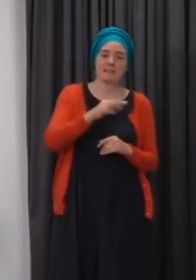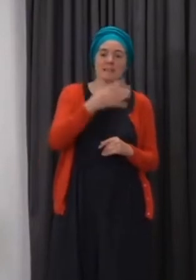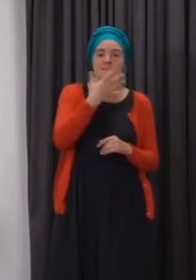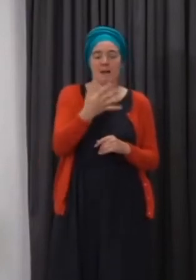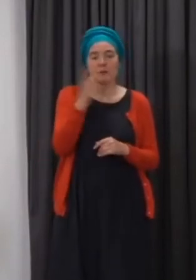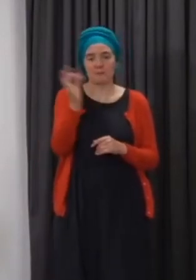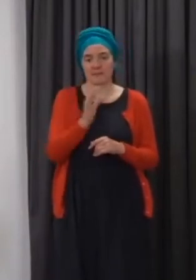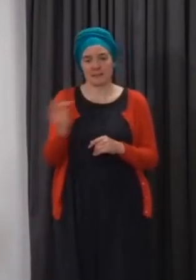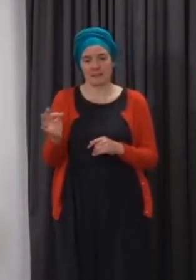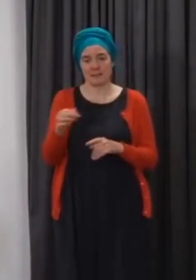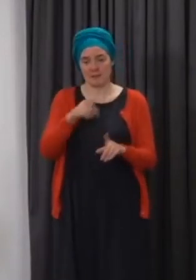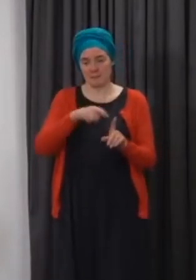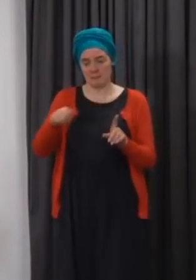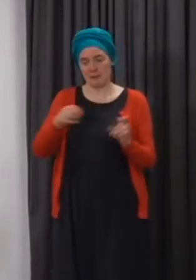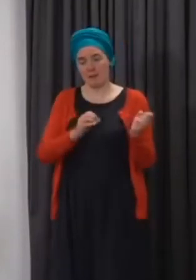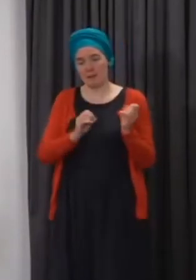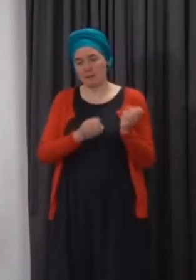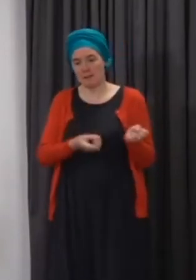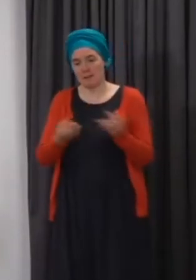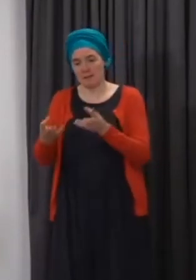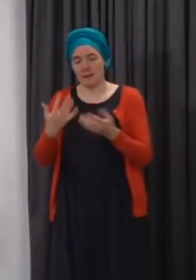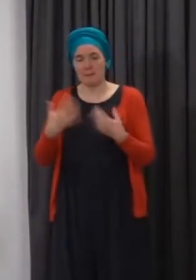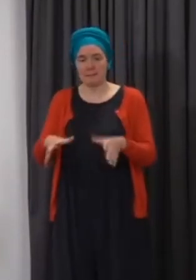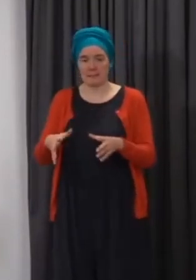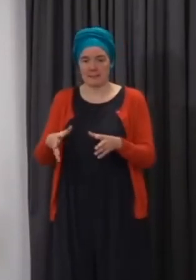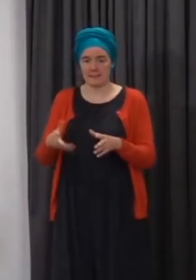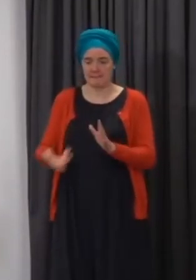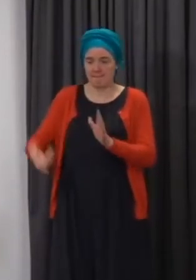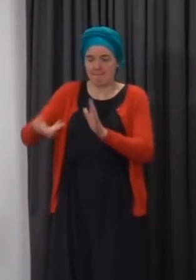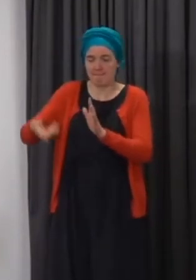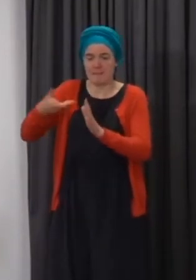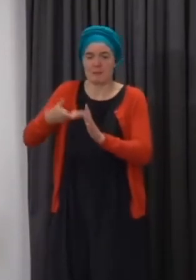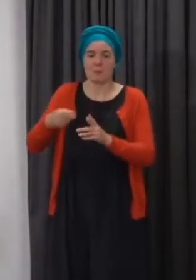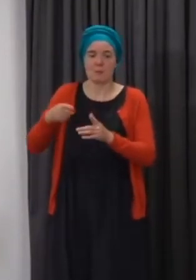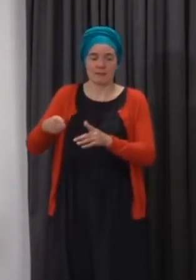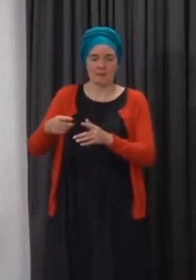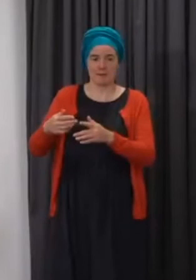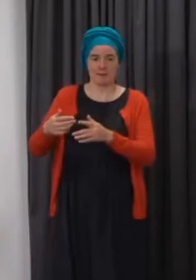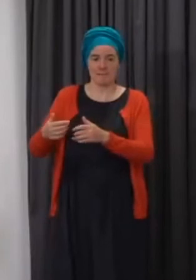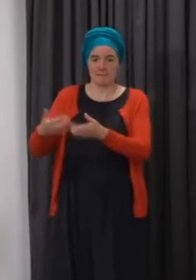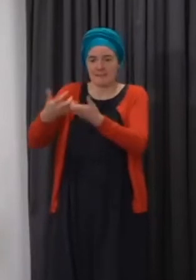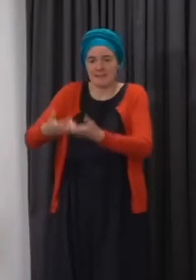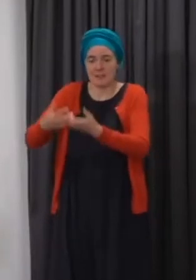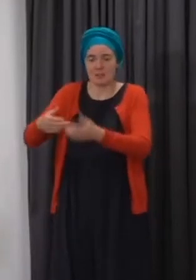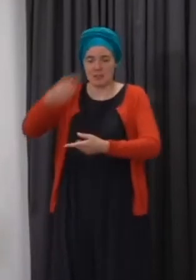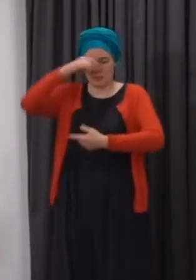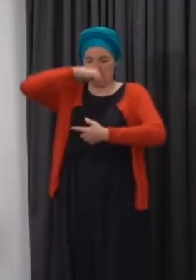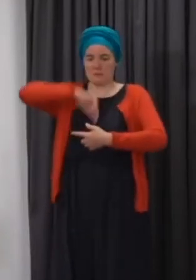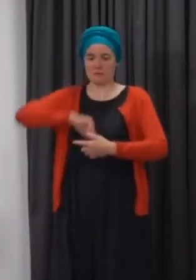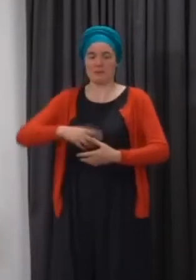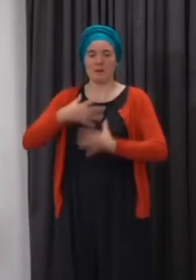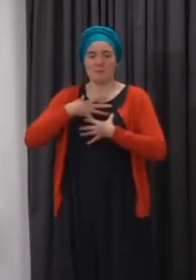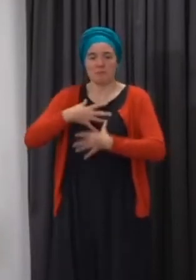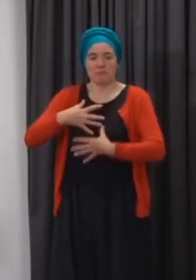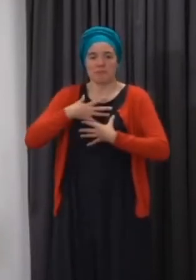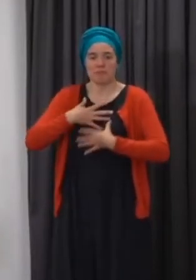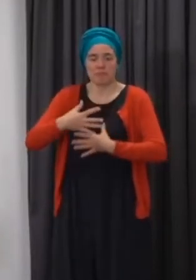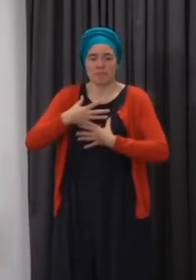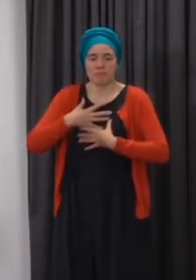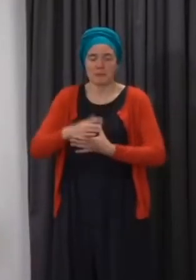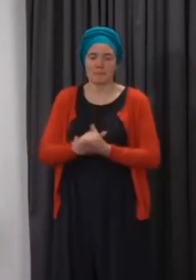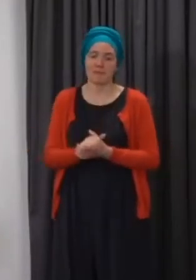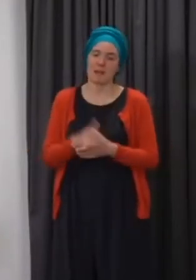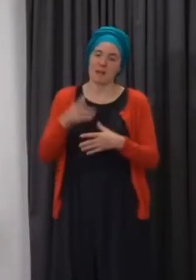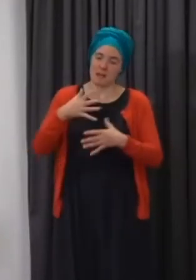support and 44% received basic respiratory support. Typical time for respiratory support is around